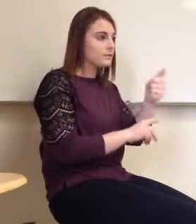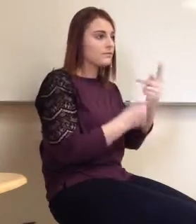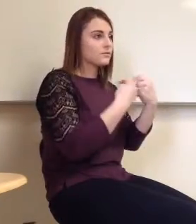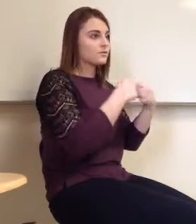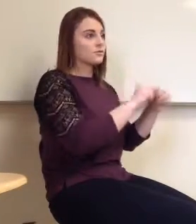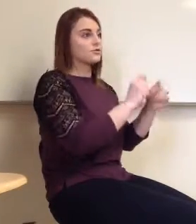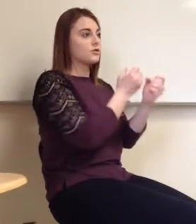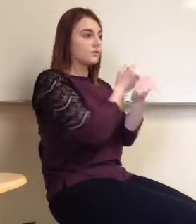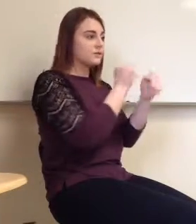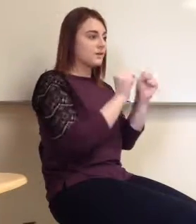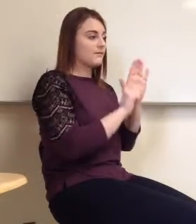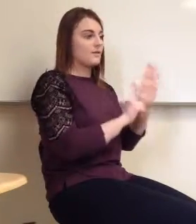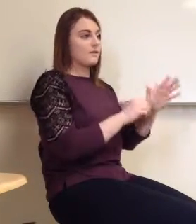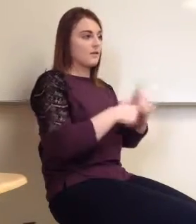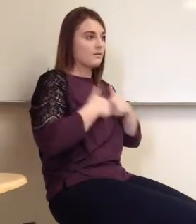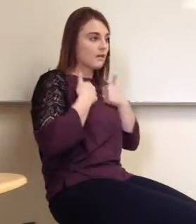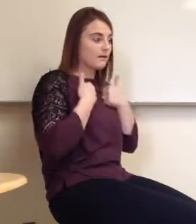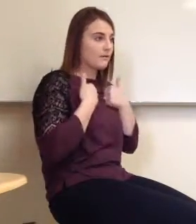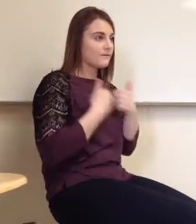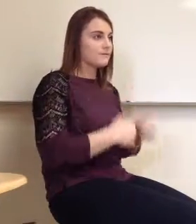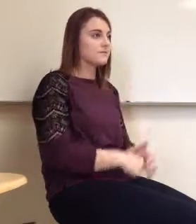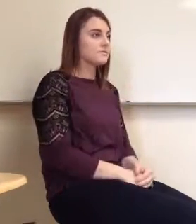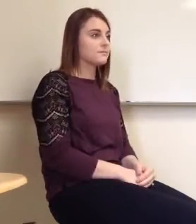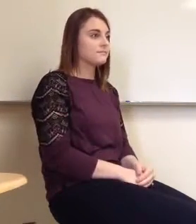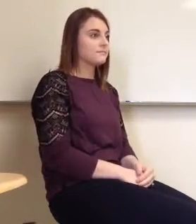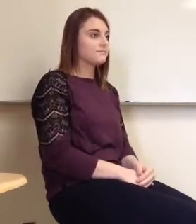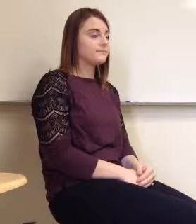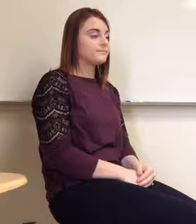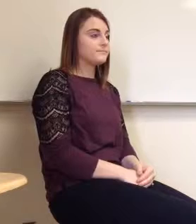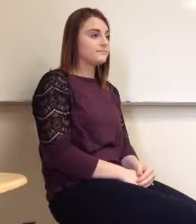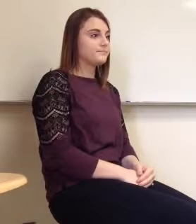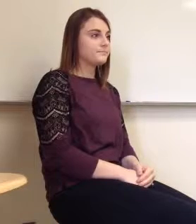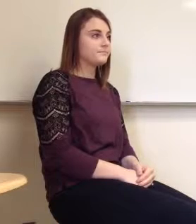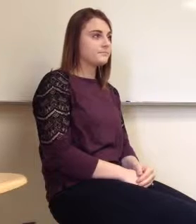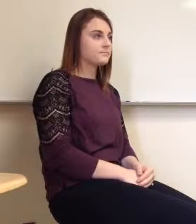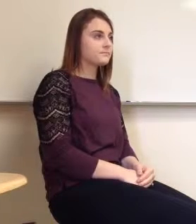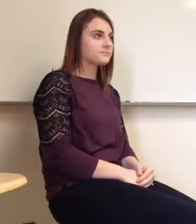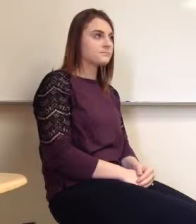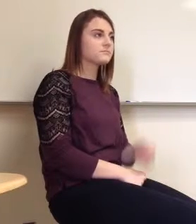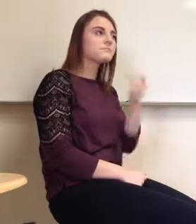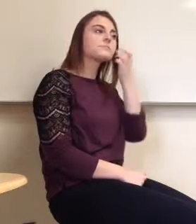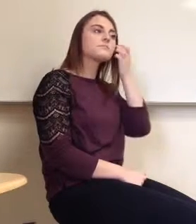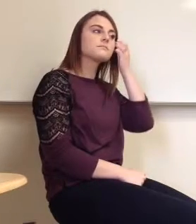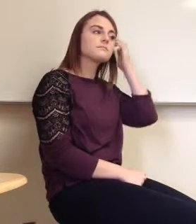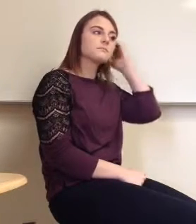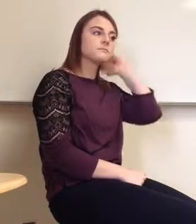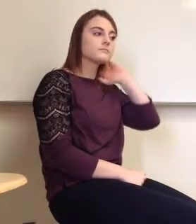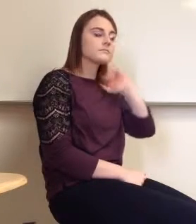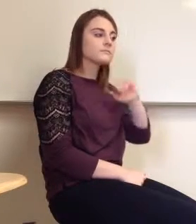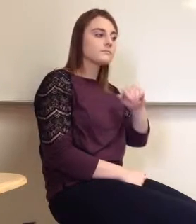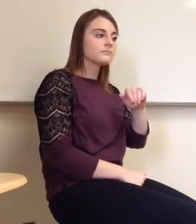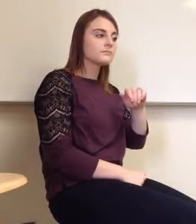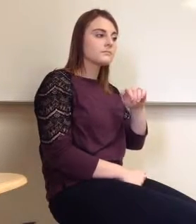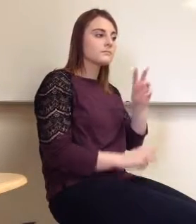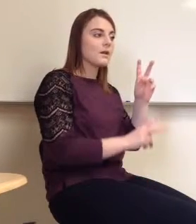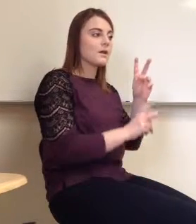Then there are the sullen and already defeated Indian kids who sit in the back rows and ignore me with theatrical